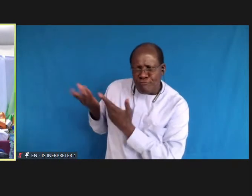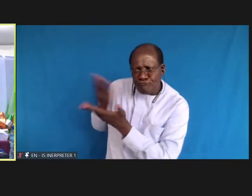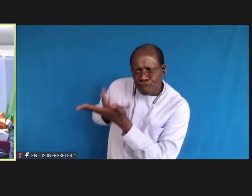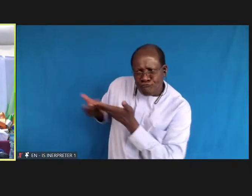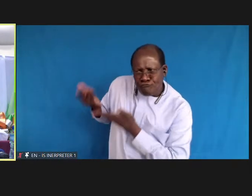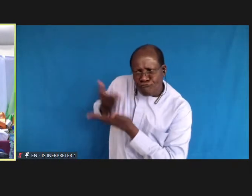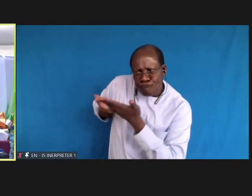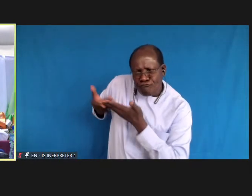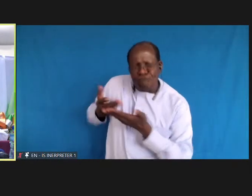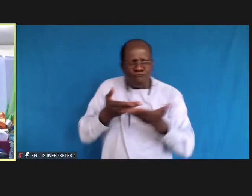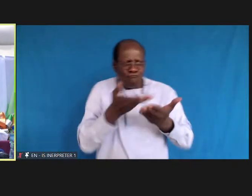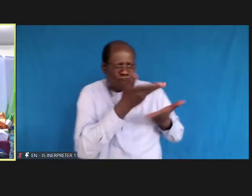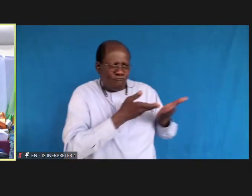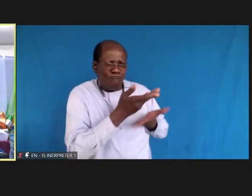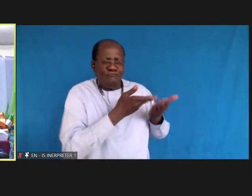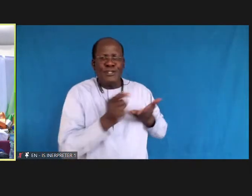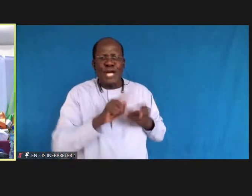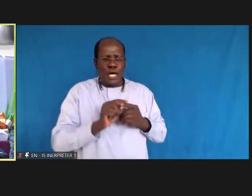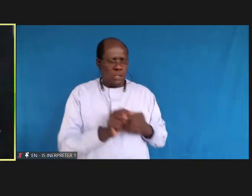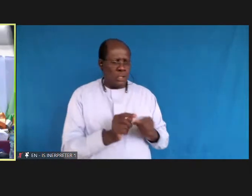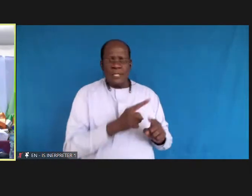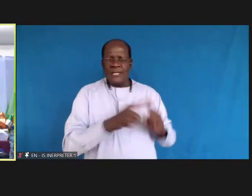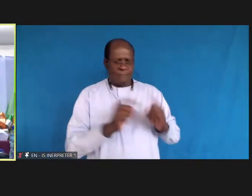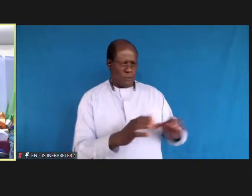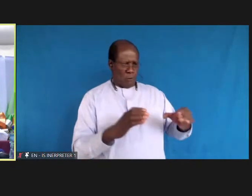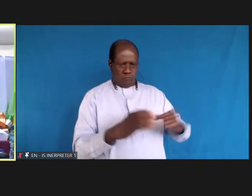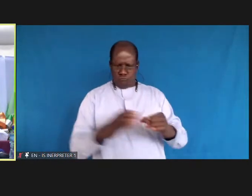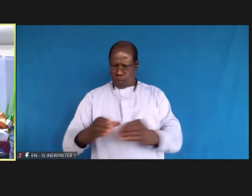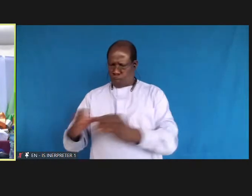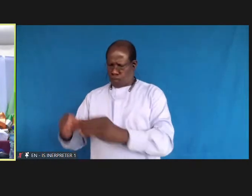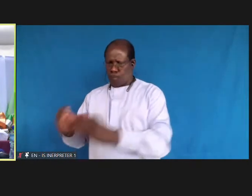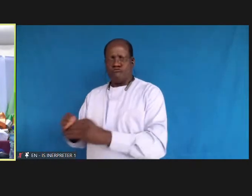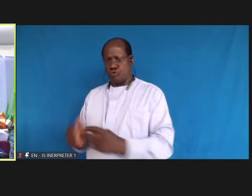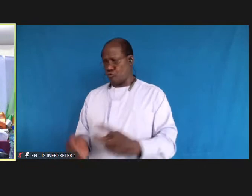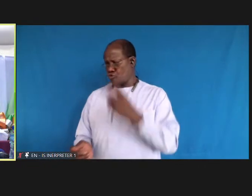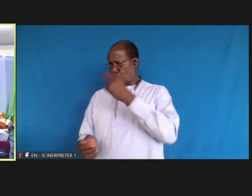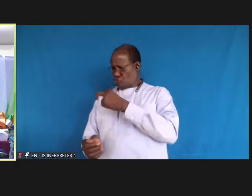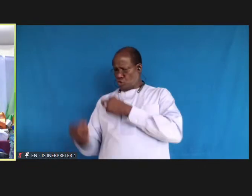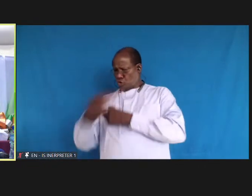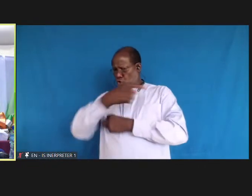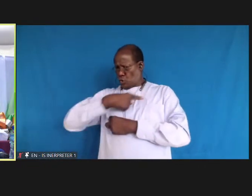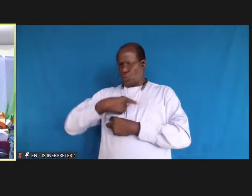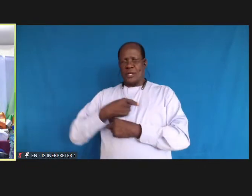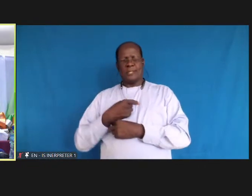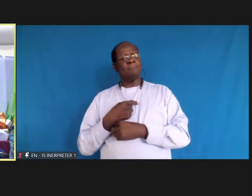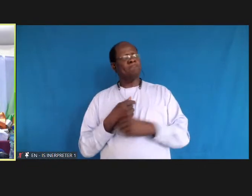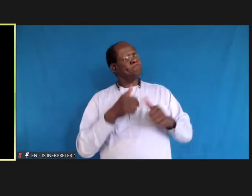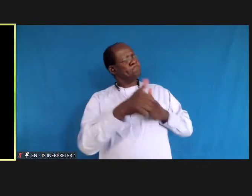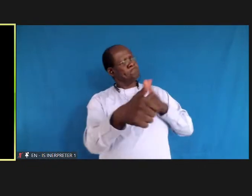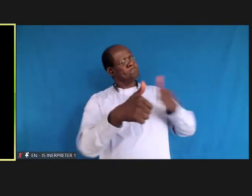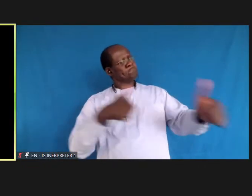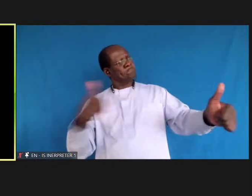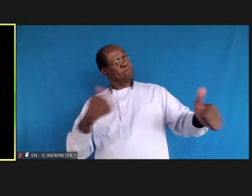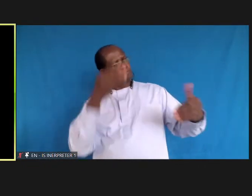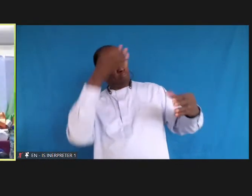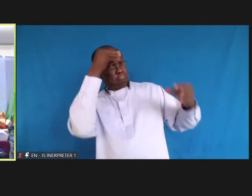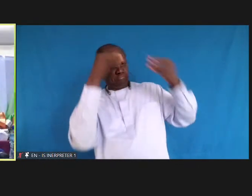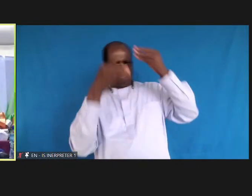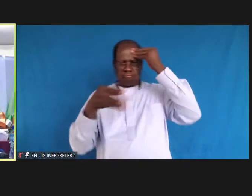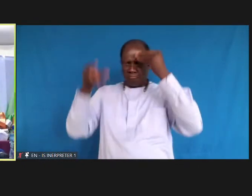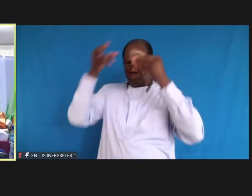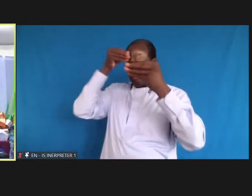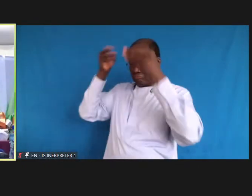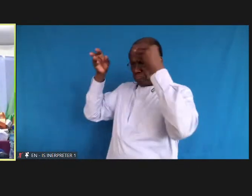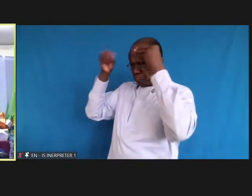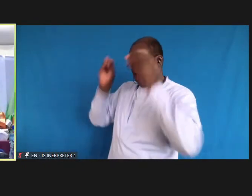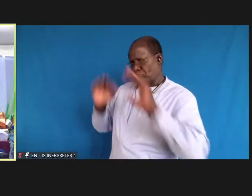in the sectors of voluntary local review to see what we can learn from each other. The second one is that when we